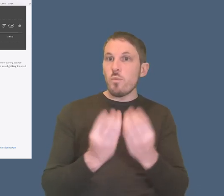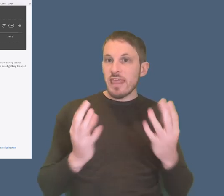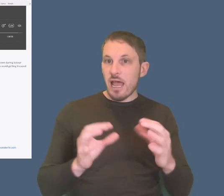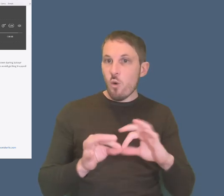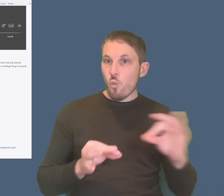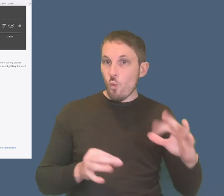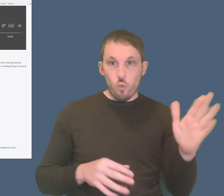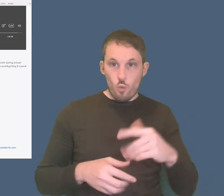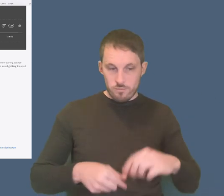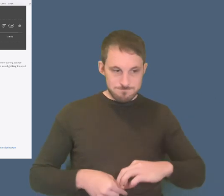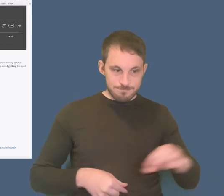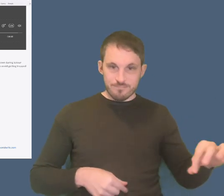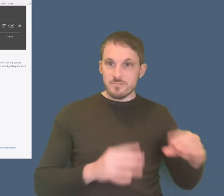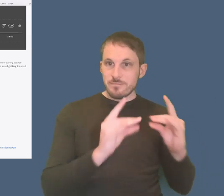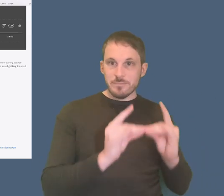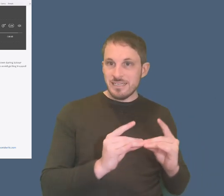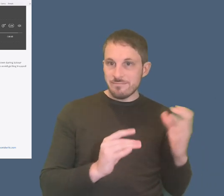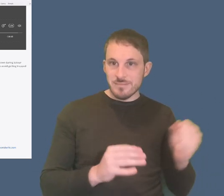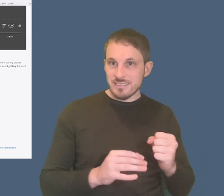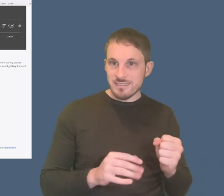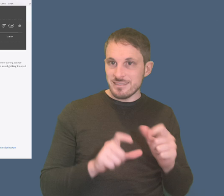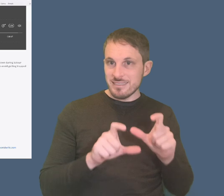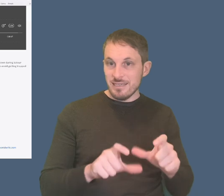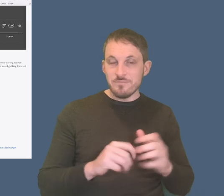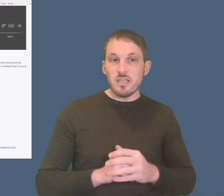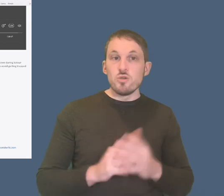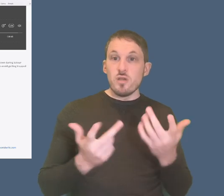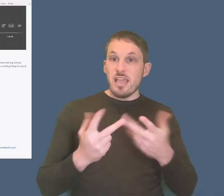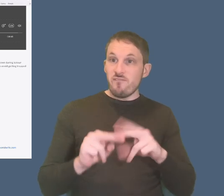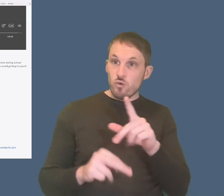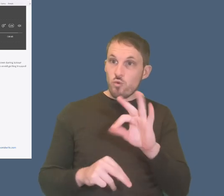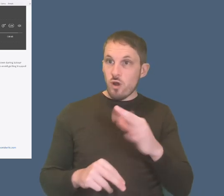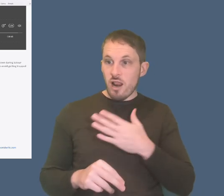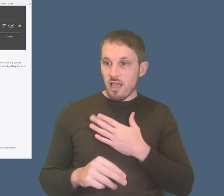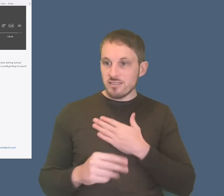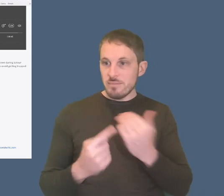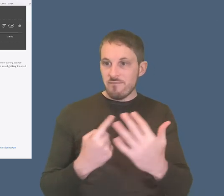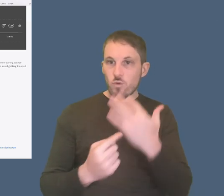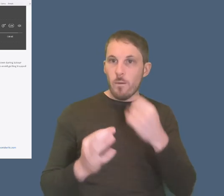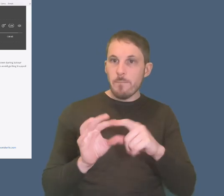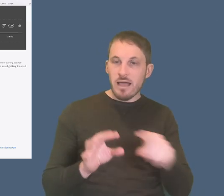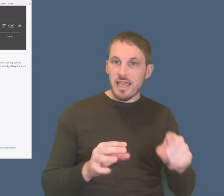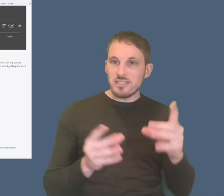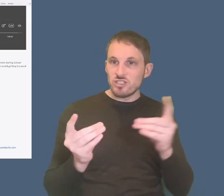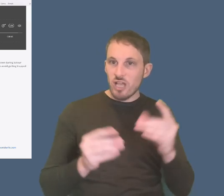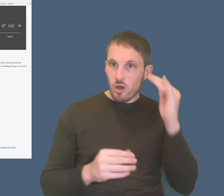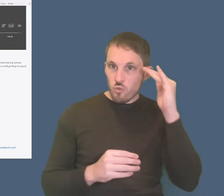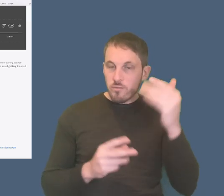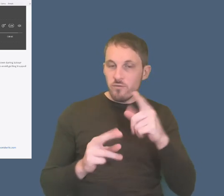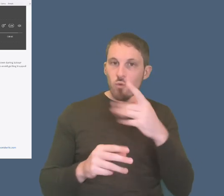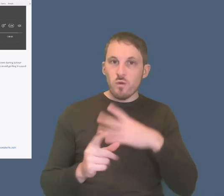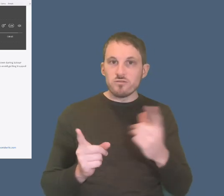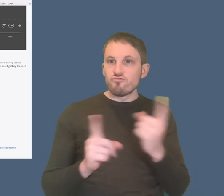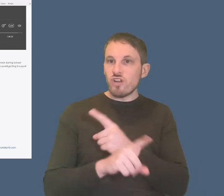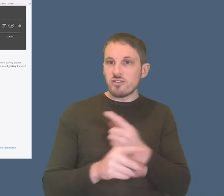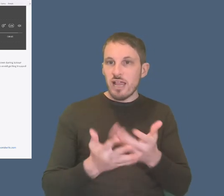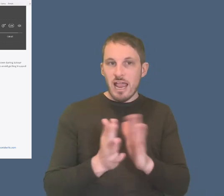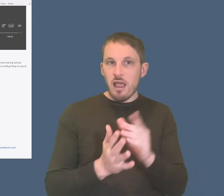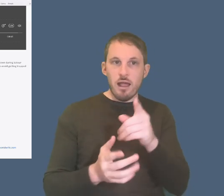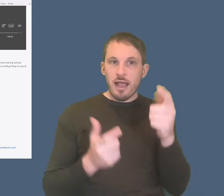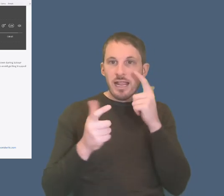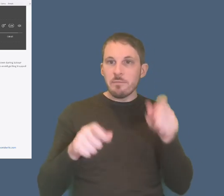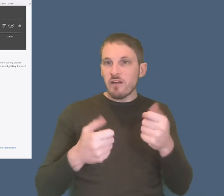Now, a top tip if you would like not to be influenced by this hospital room design and change how you and your care providers will use